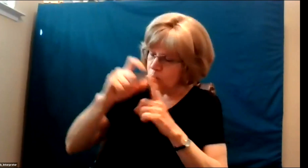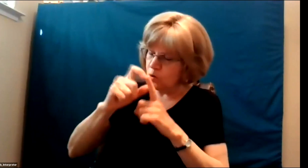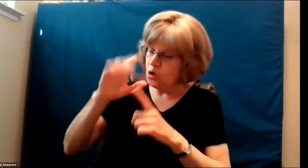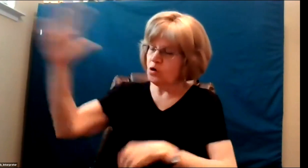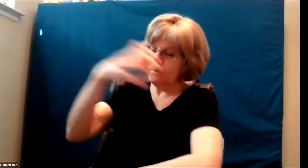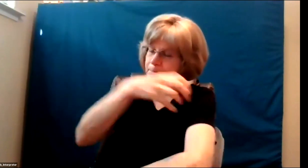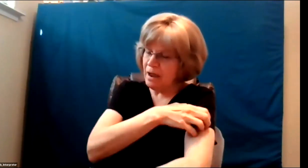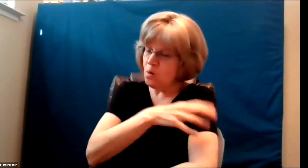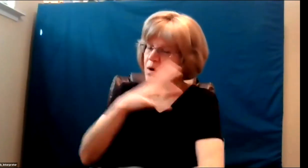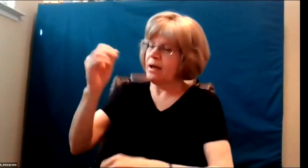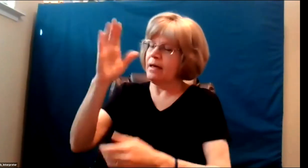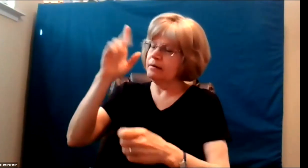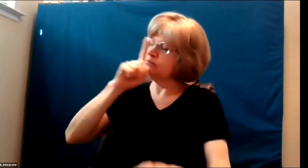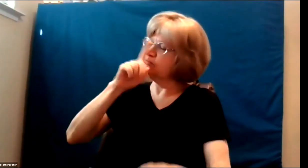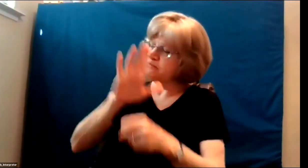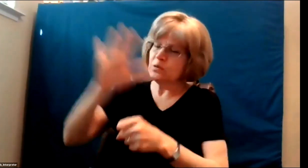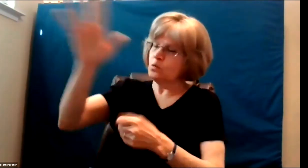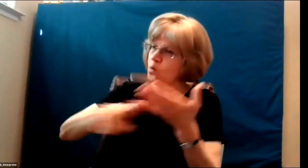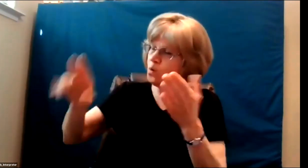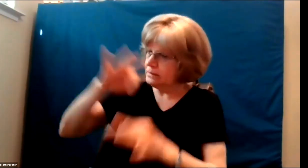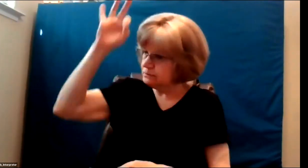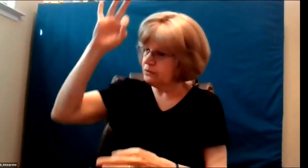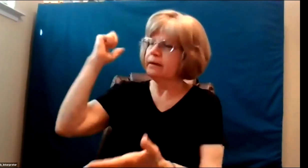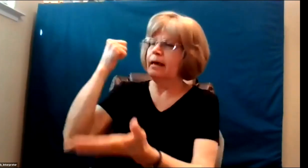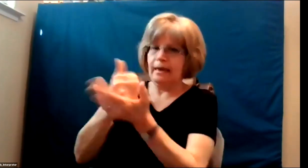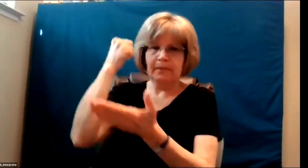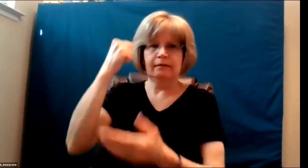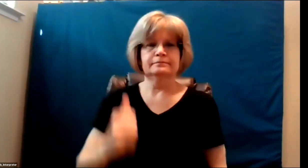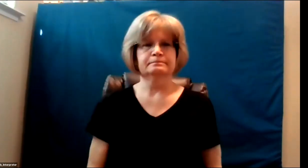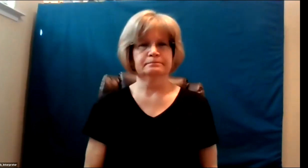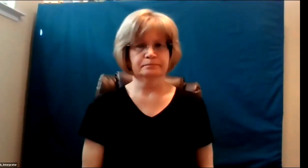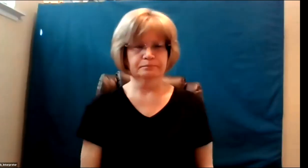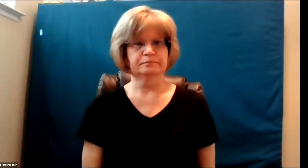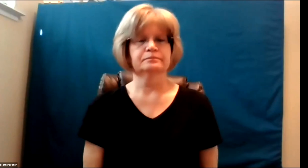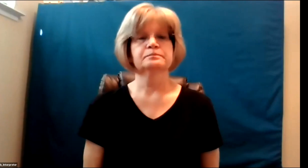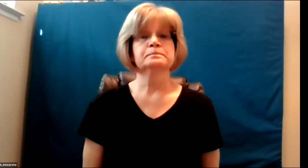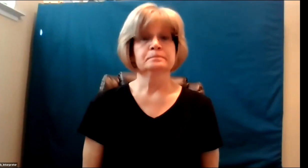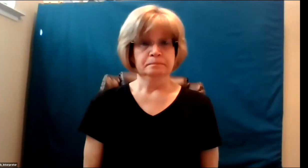full assurance of your Holy Spirit. Amen.